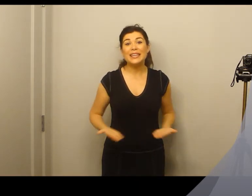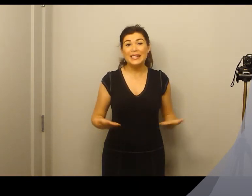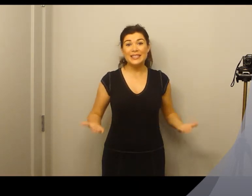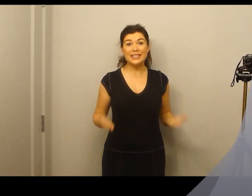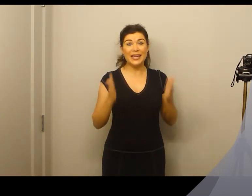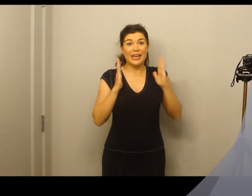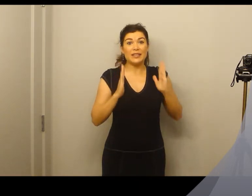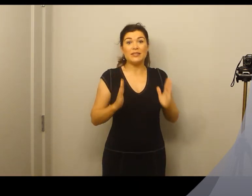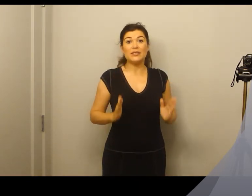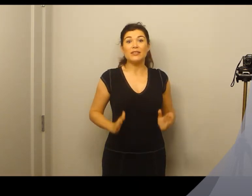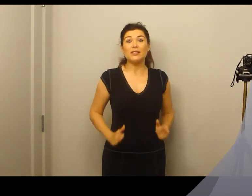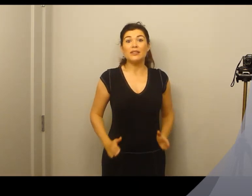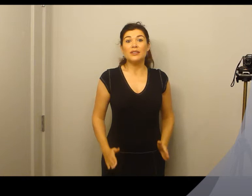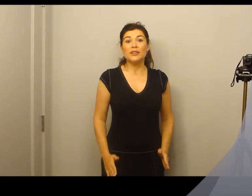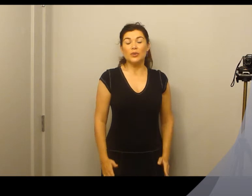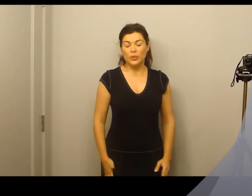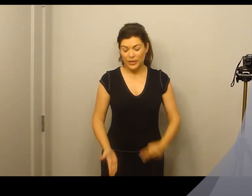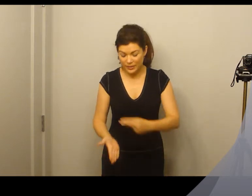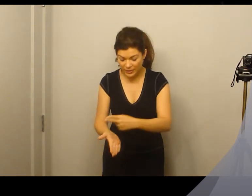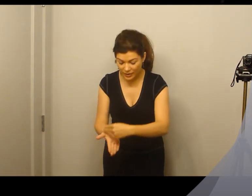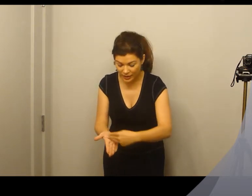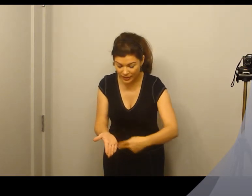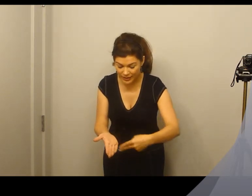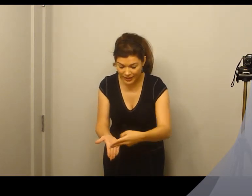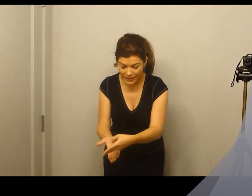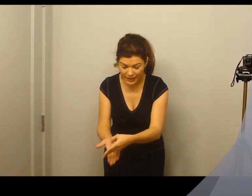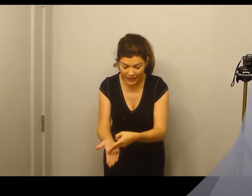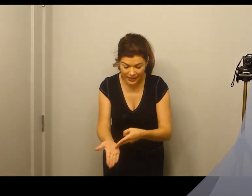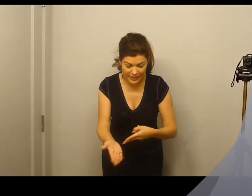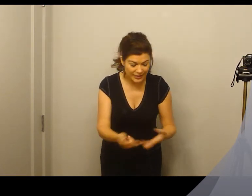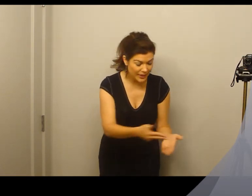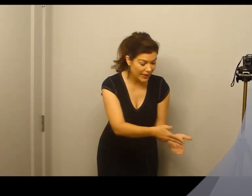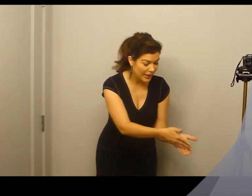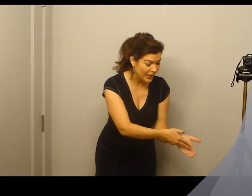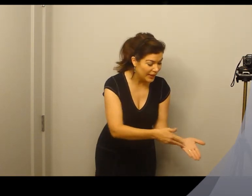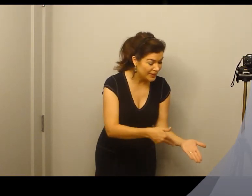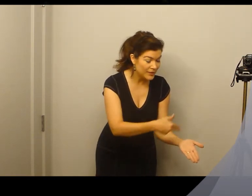he stands with scars in his hands.